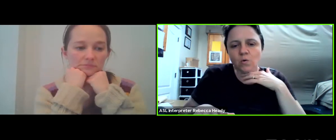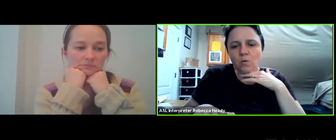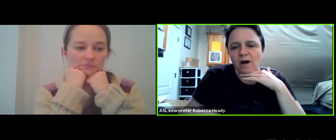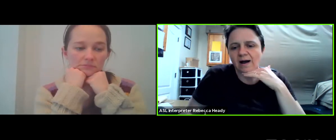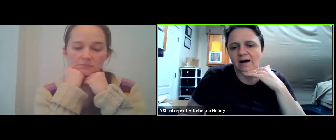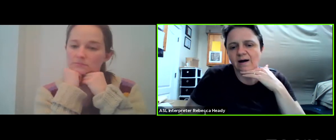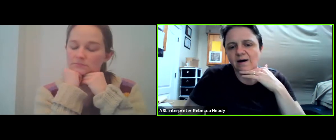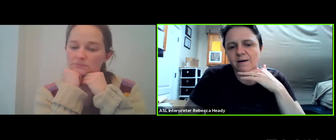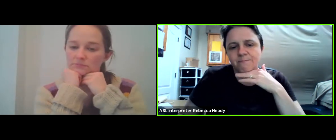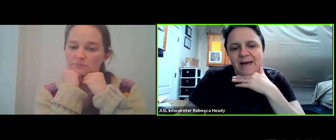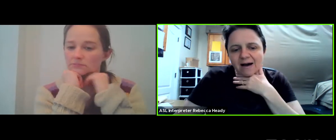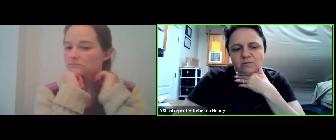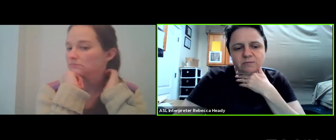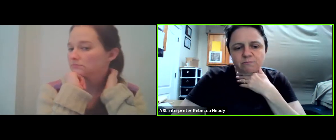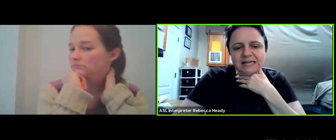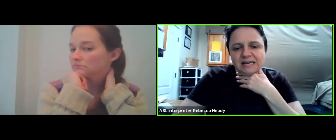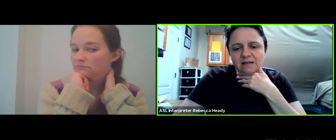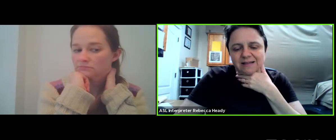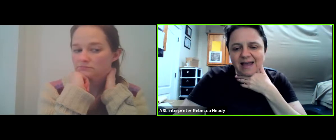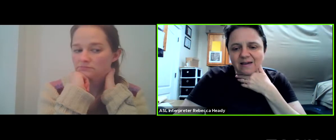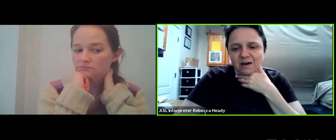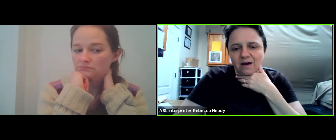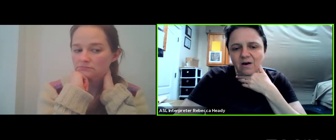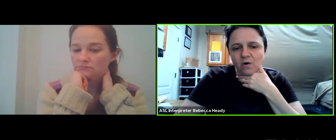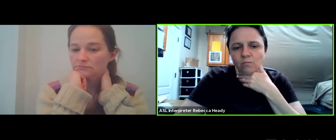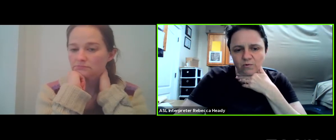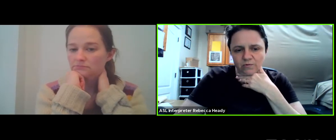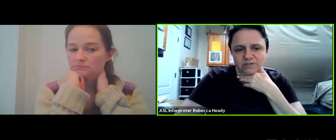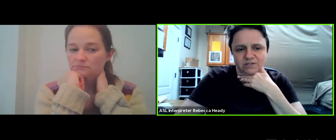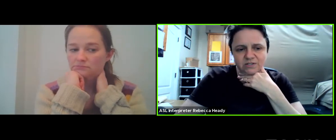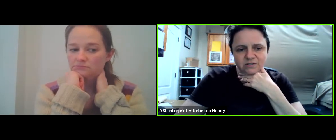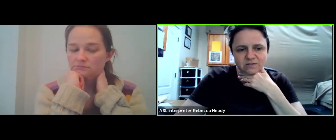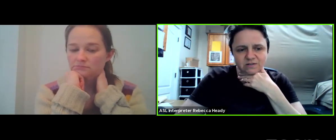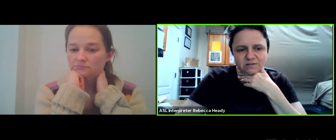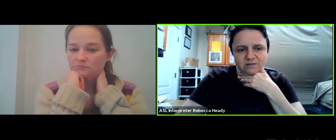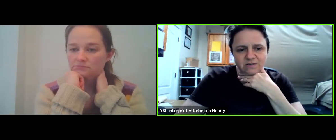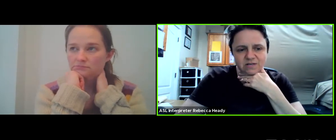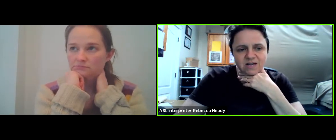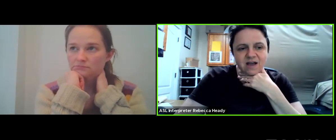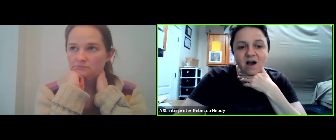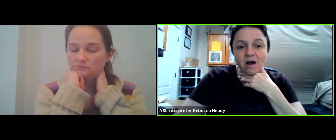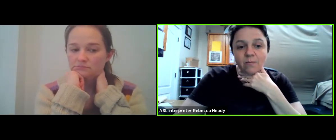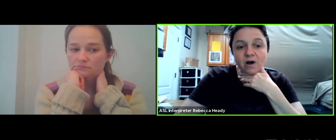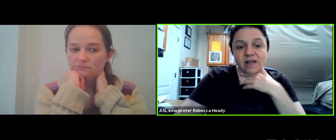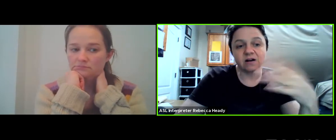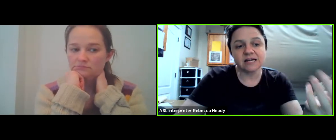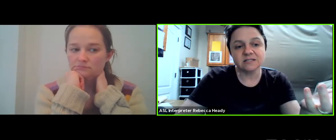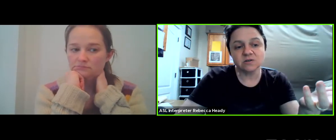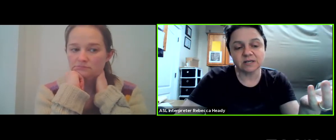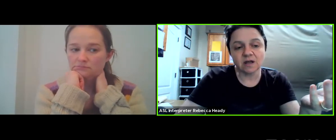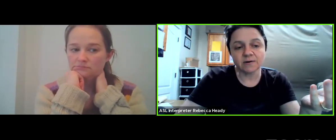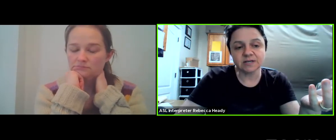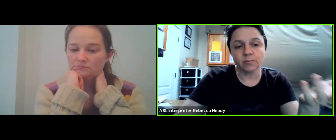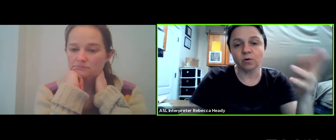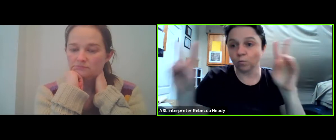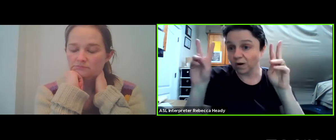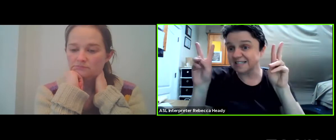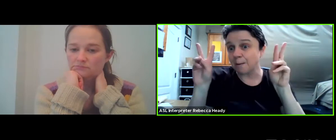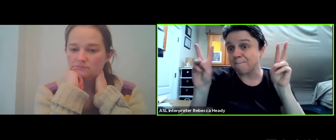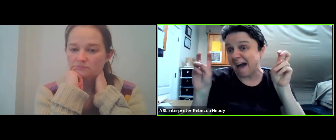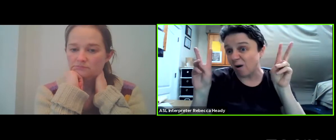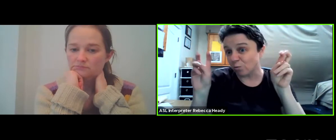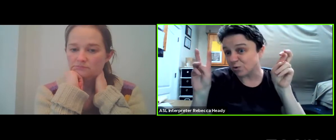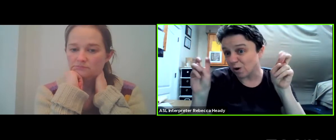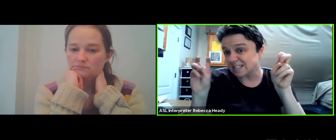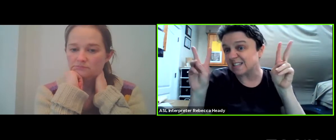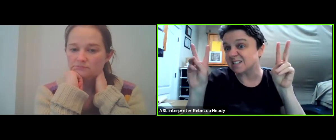There's also about, meaning like almost. Here he's using another example. What